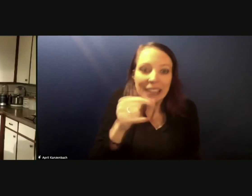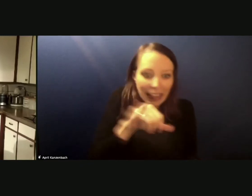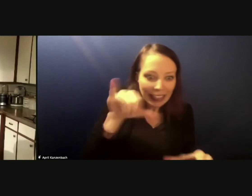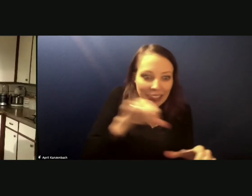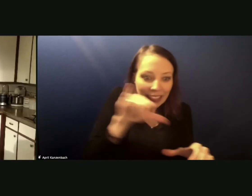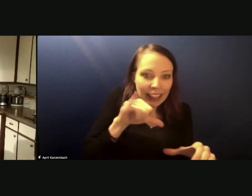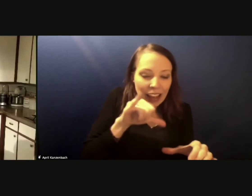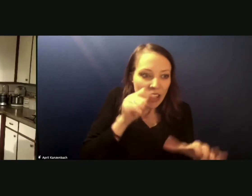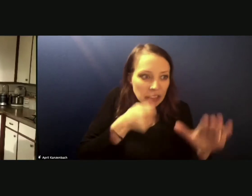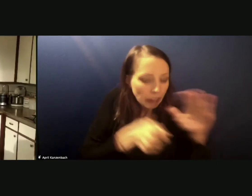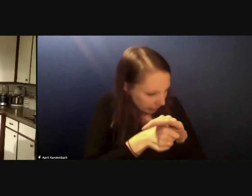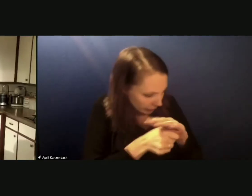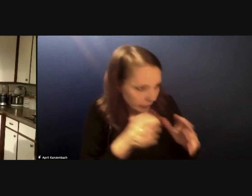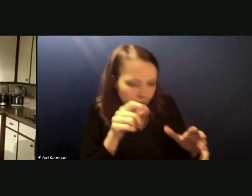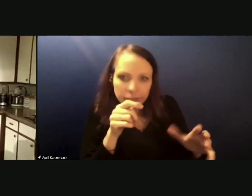stuff.